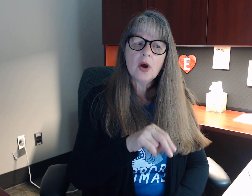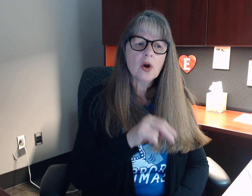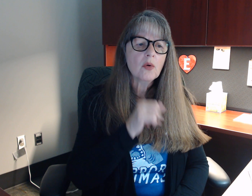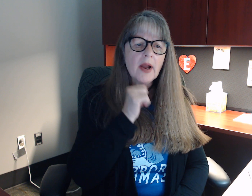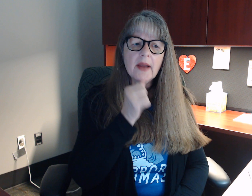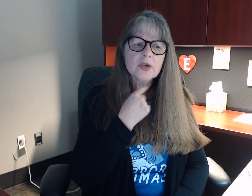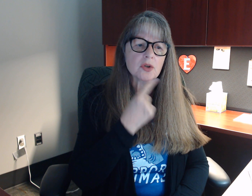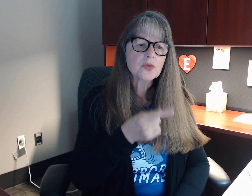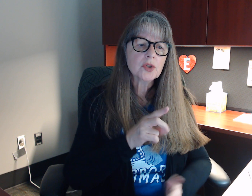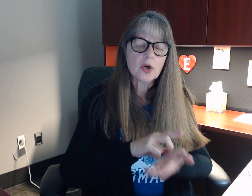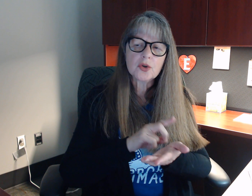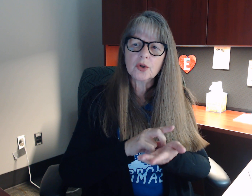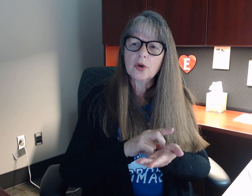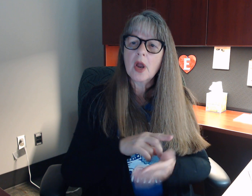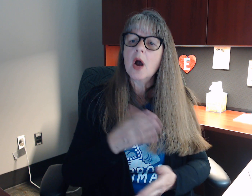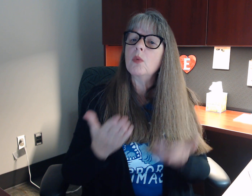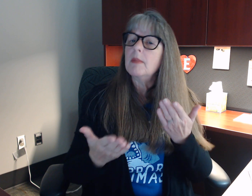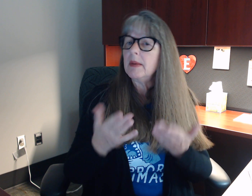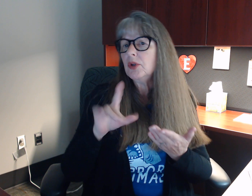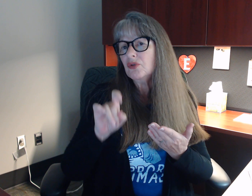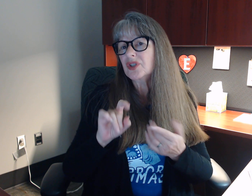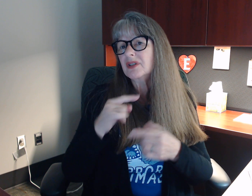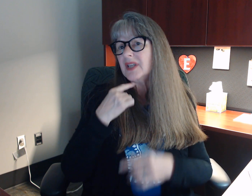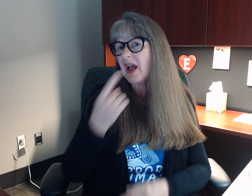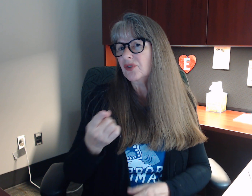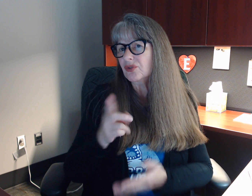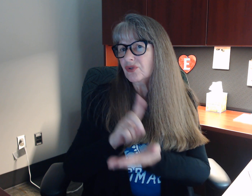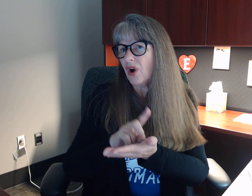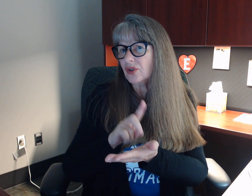No, I haven't told the doctor. Well, maybe you should tell your doctor.